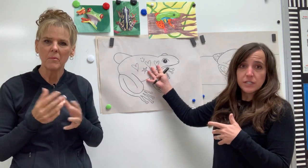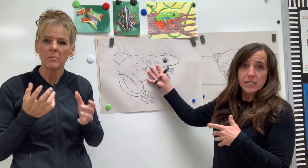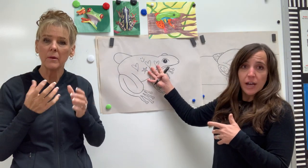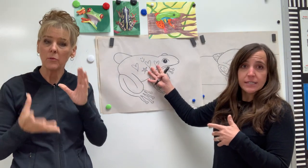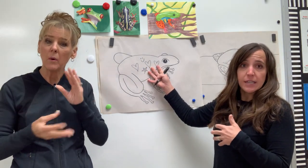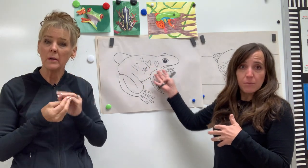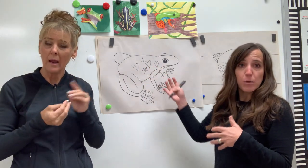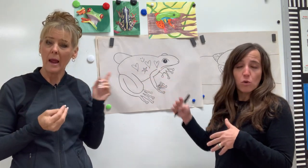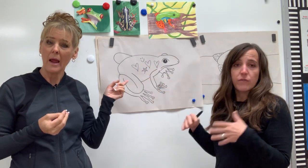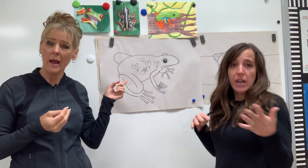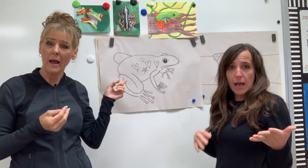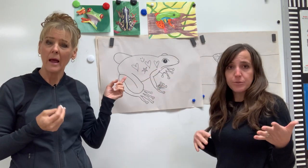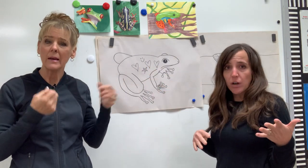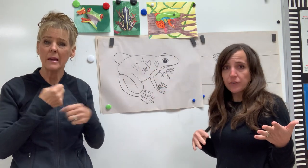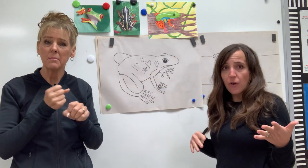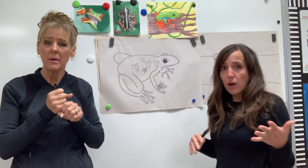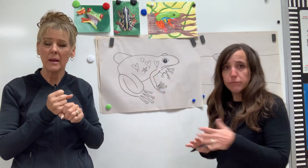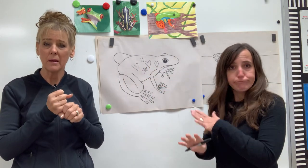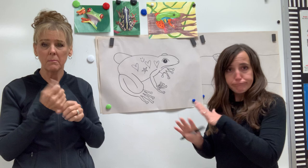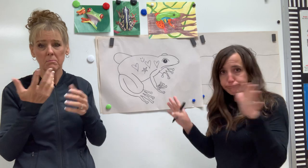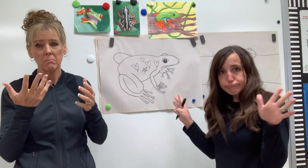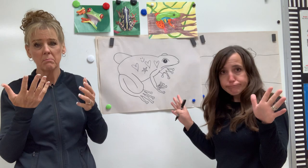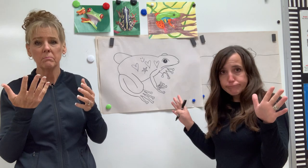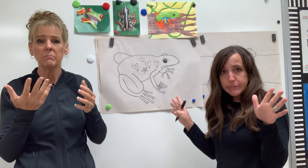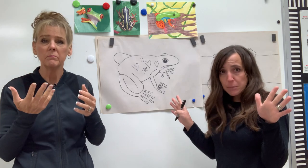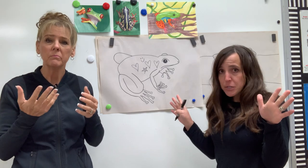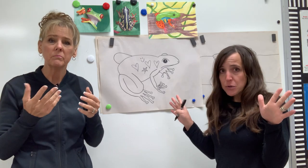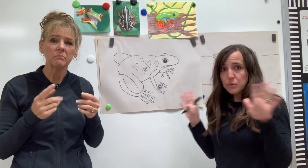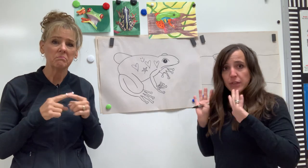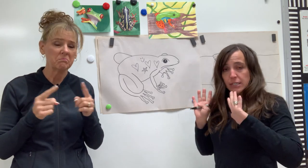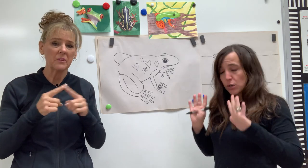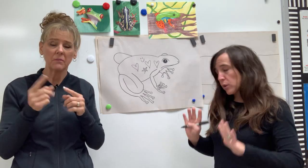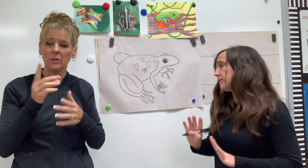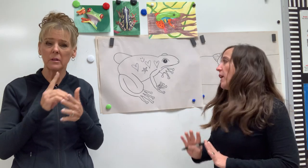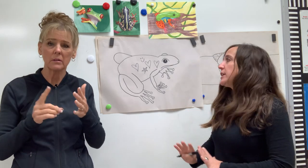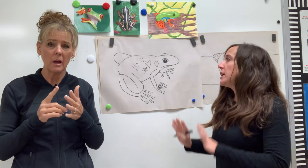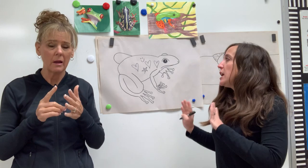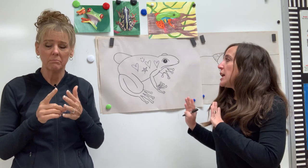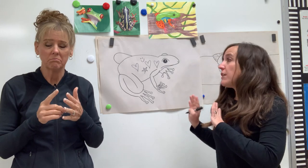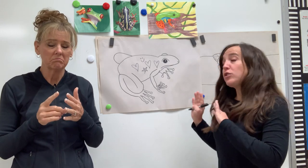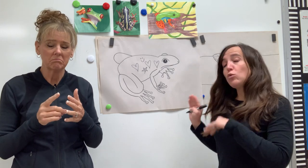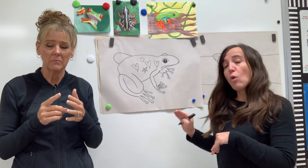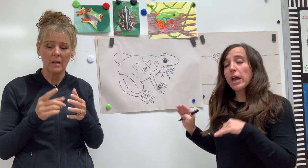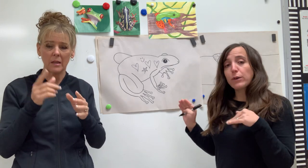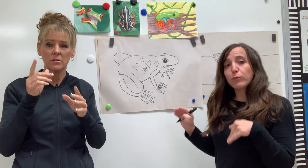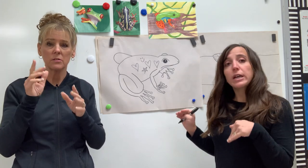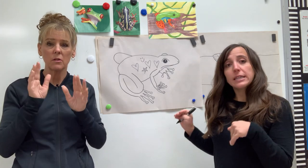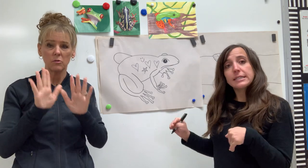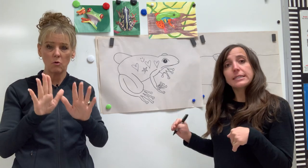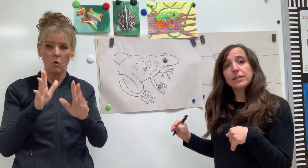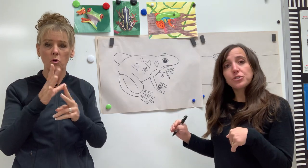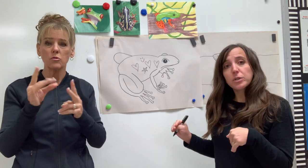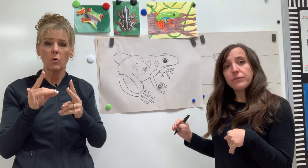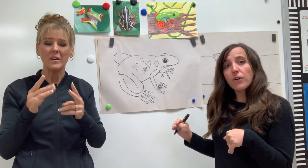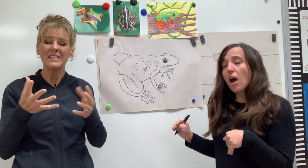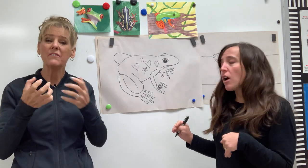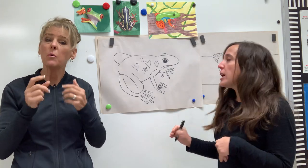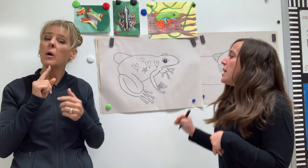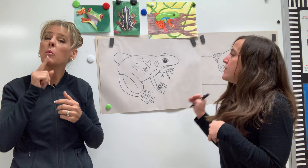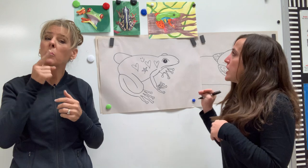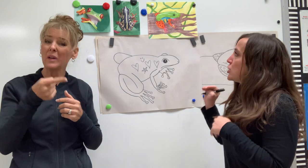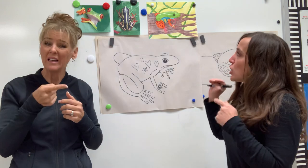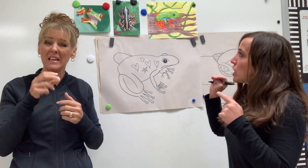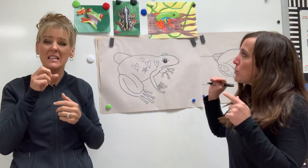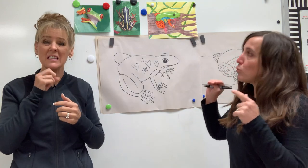these sort of designs and make more of an abstract frog, it's up to you. That's totally fine. If you want a realistic tree